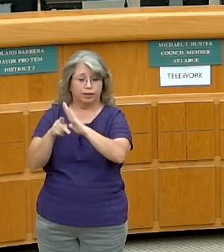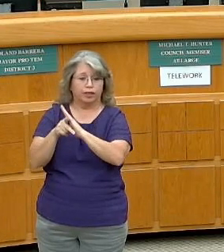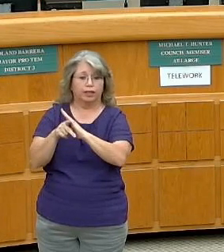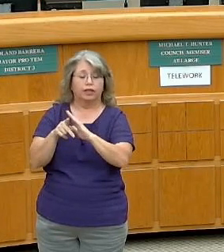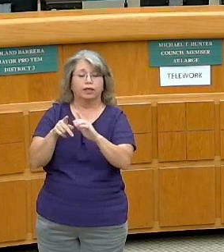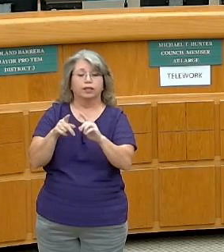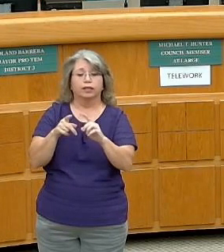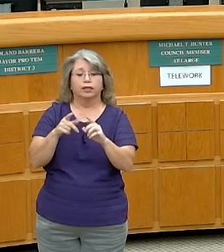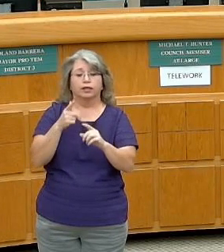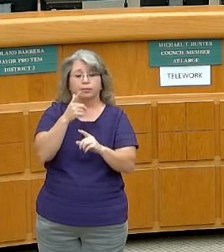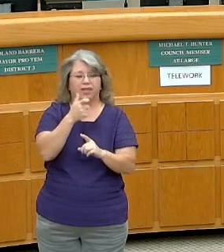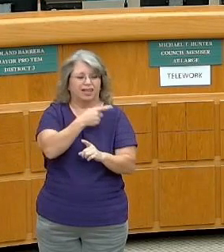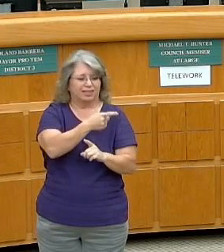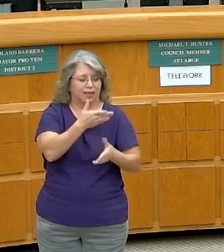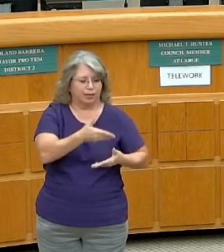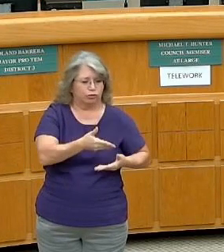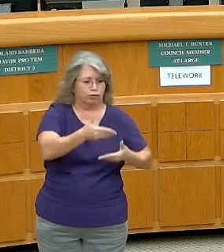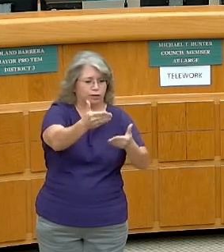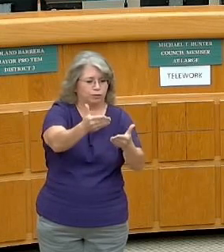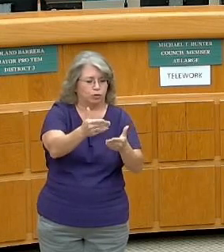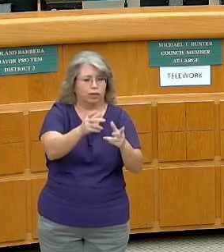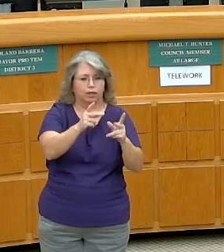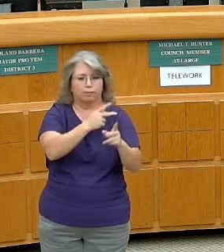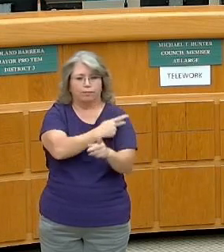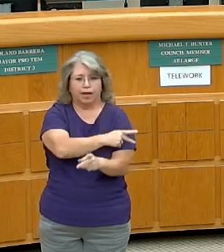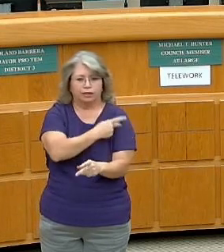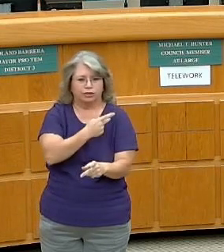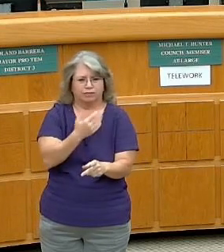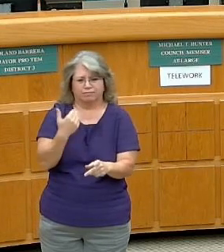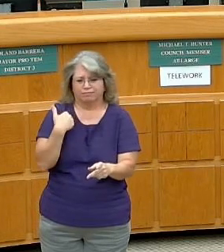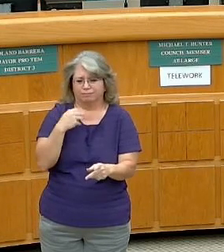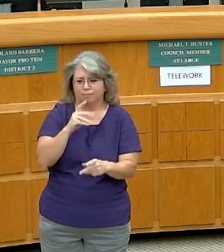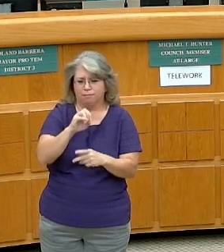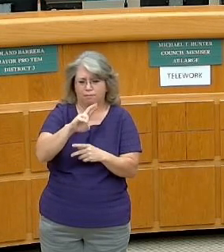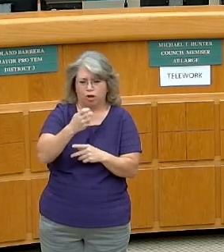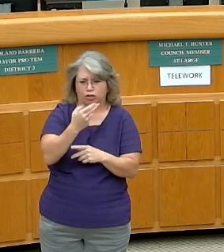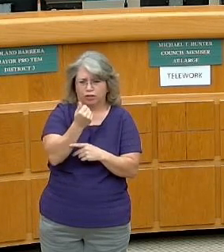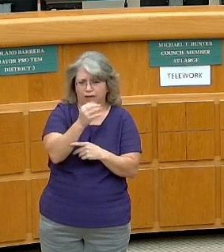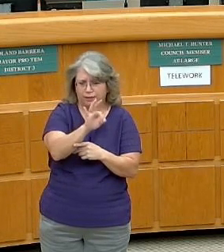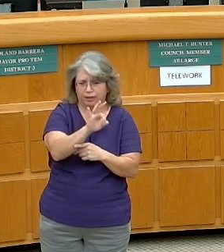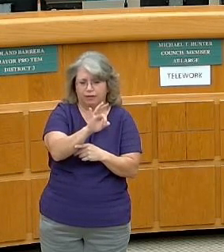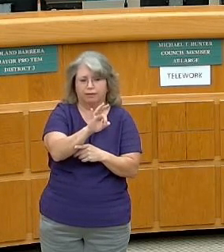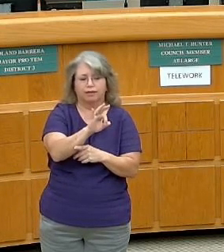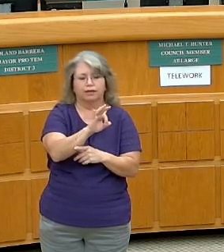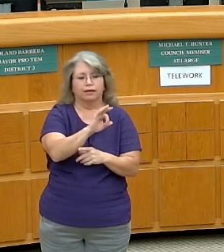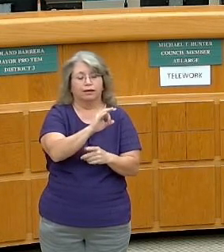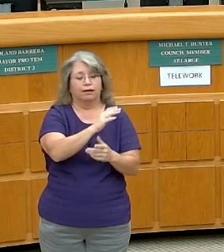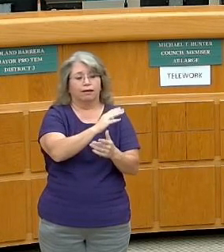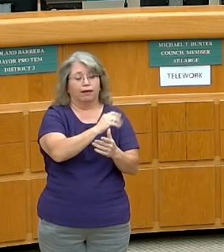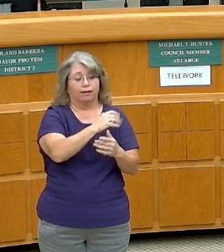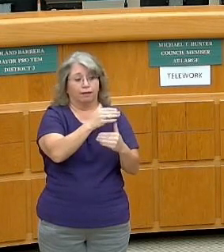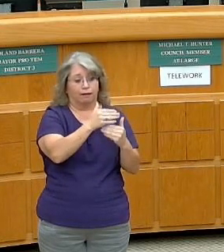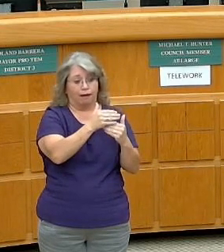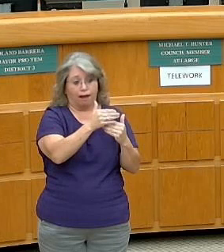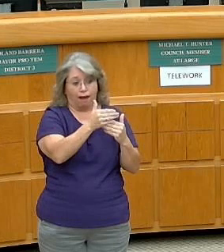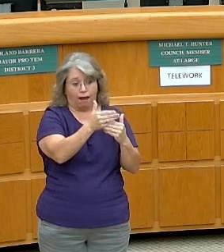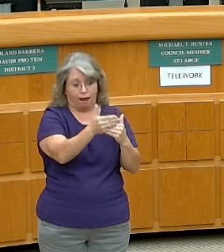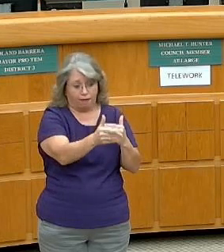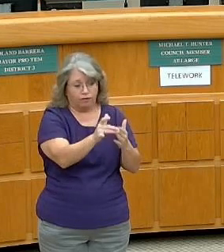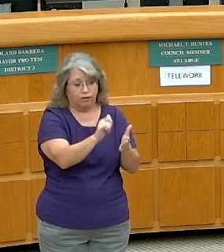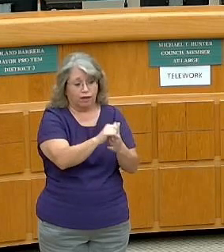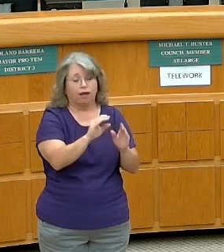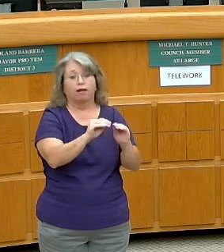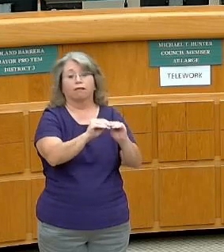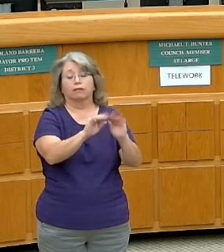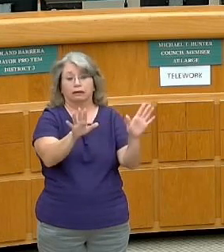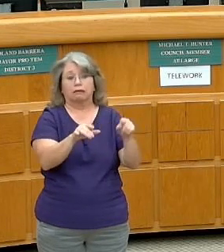19th, transported the patient who was having cardiac issues. On March 24th, some days after the 19th, it became apparent that